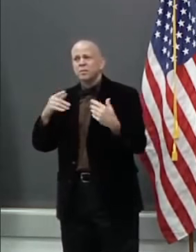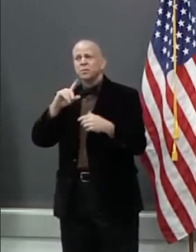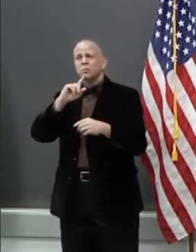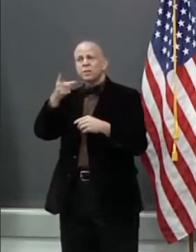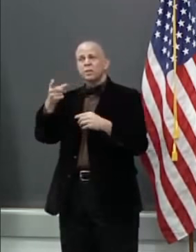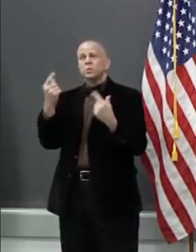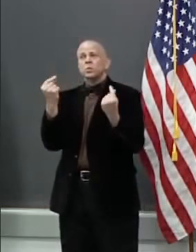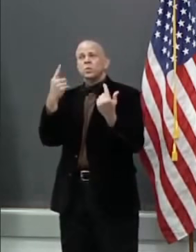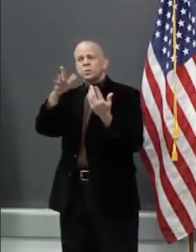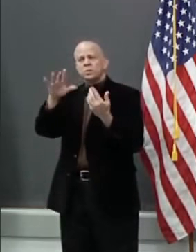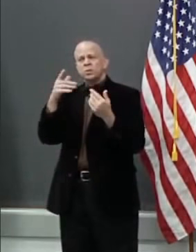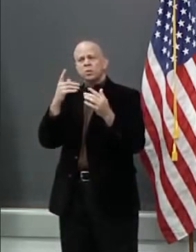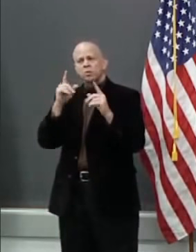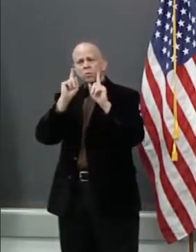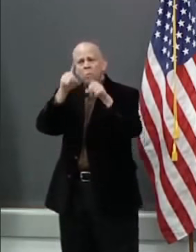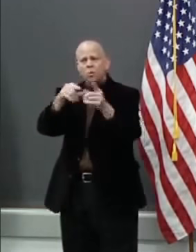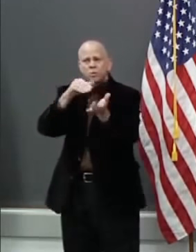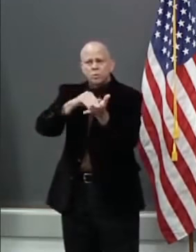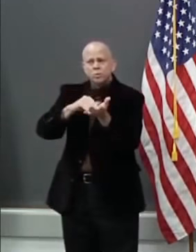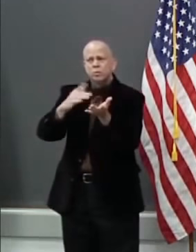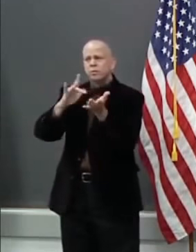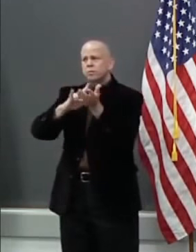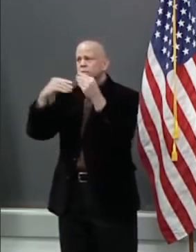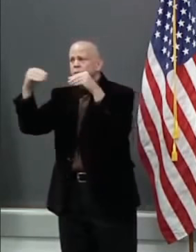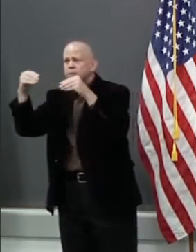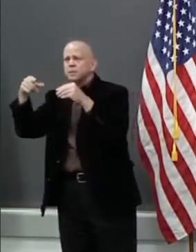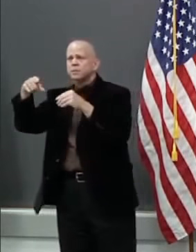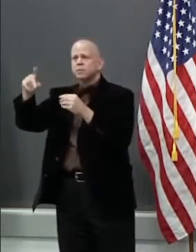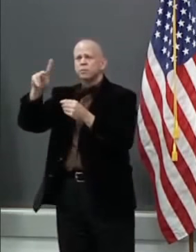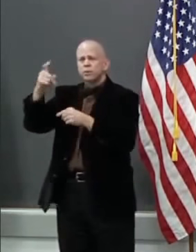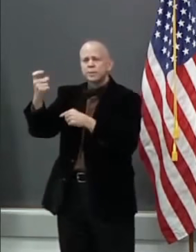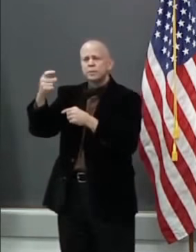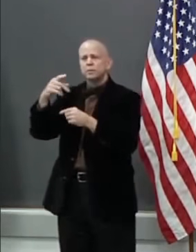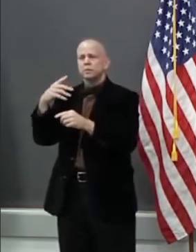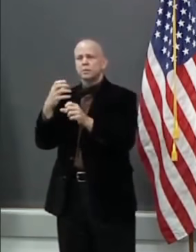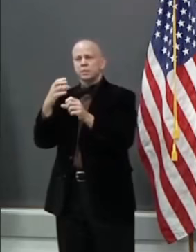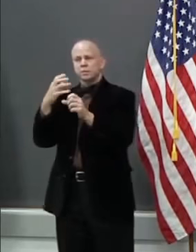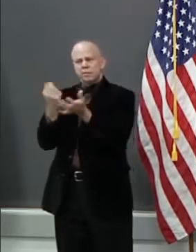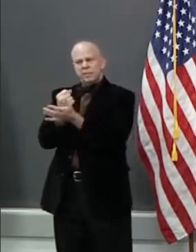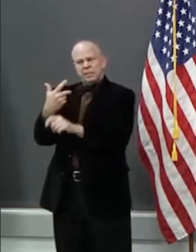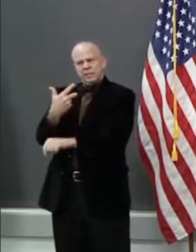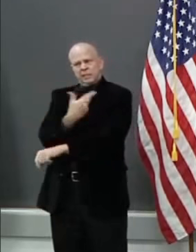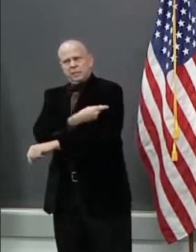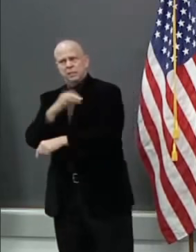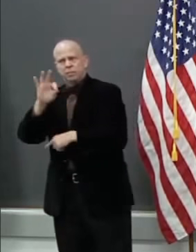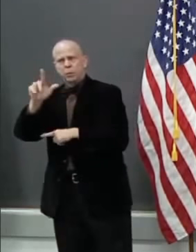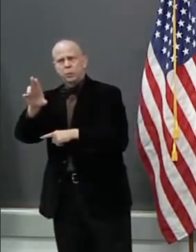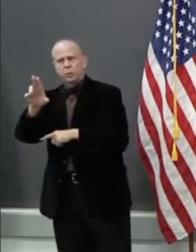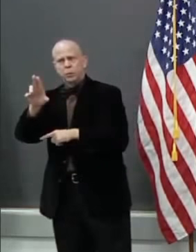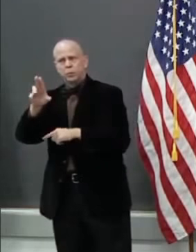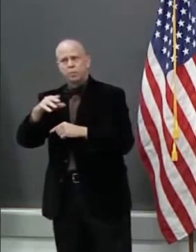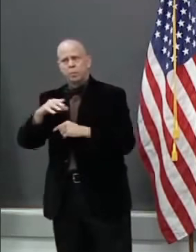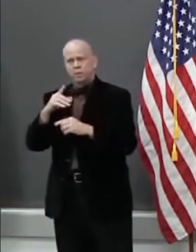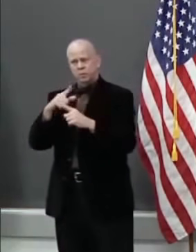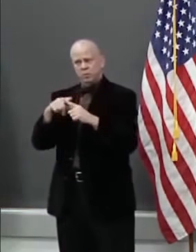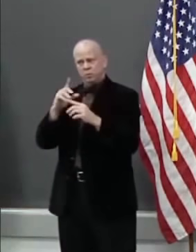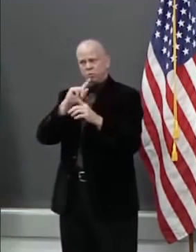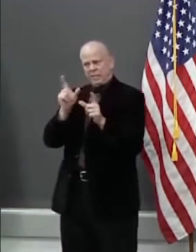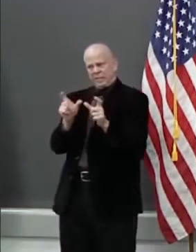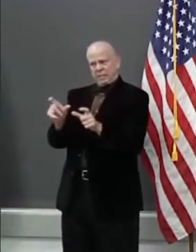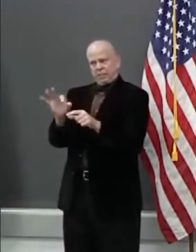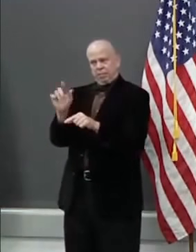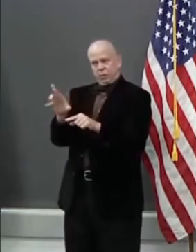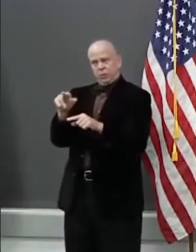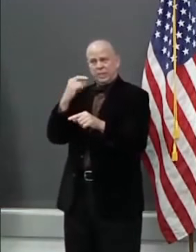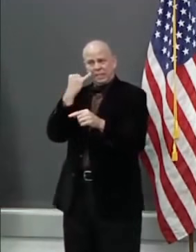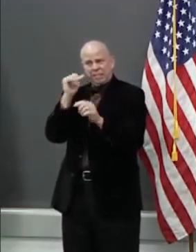doctor to get your flu shot and protect yourself from one of the diseases. We have protection right now. And when the COVID-19 vaccine becomes